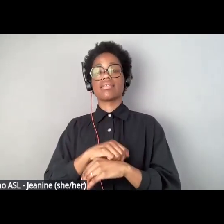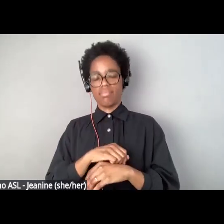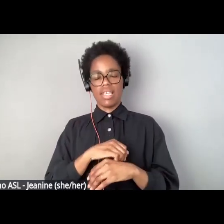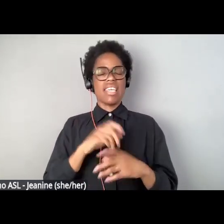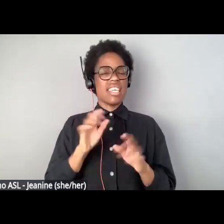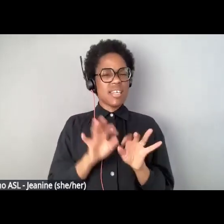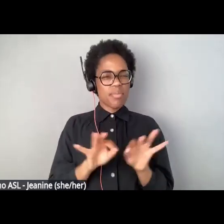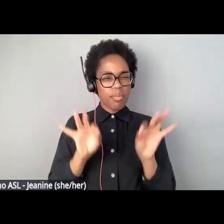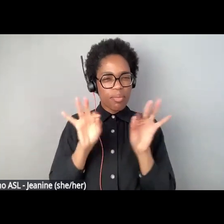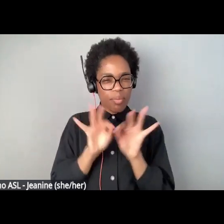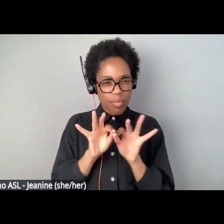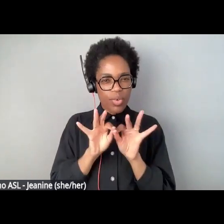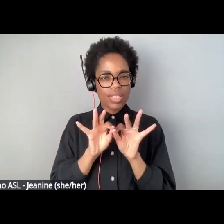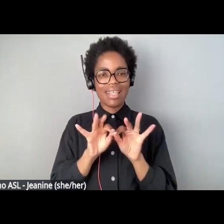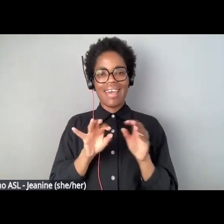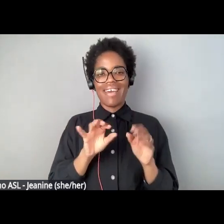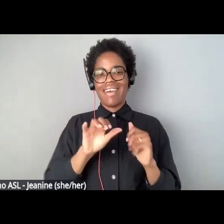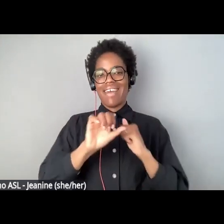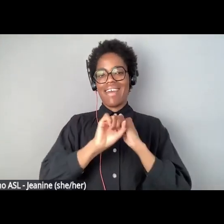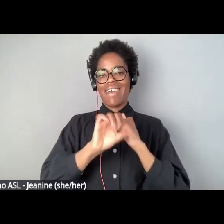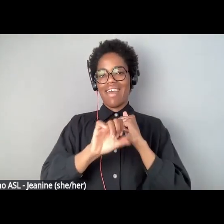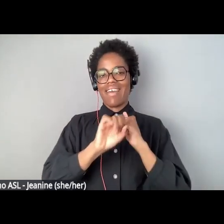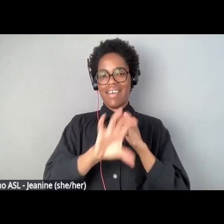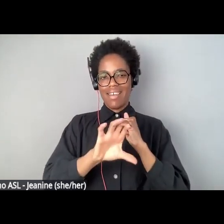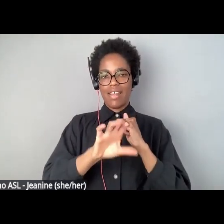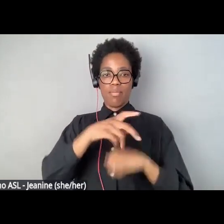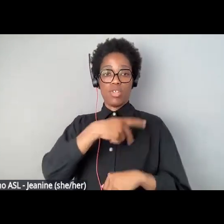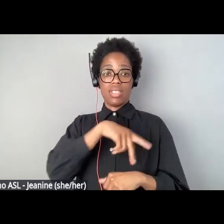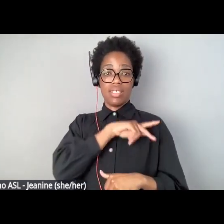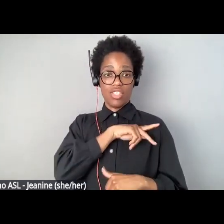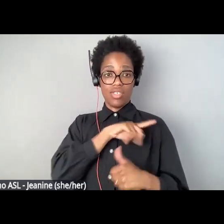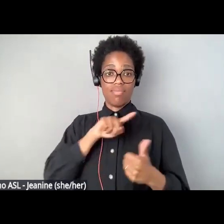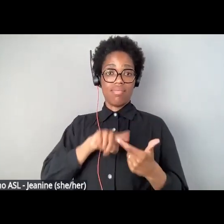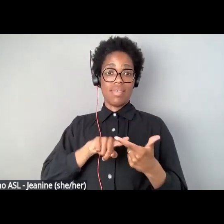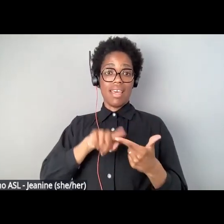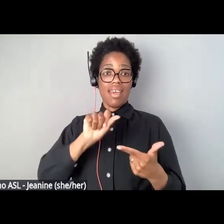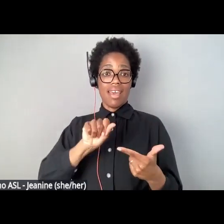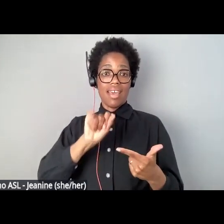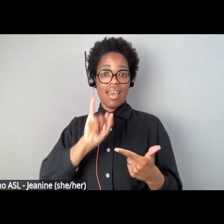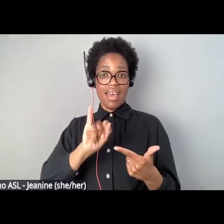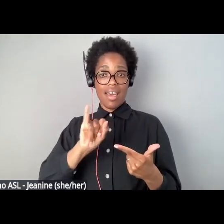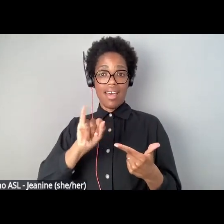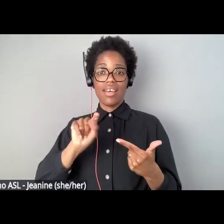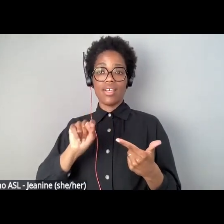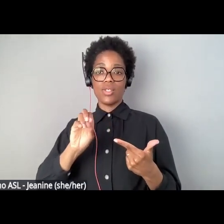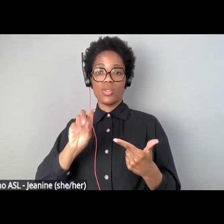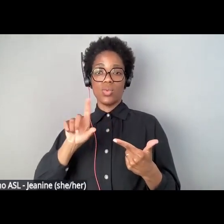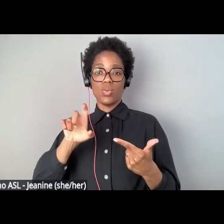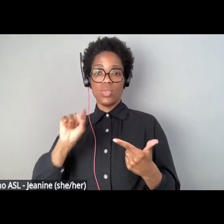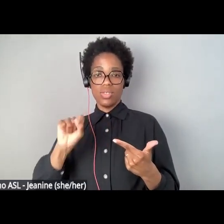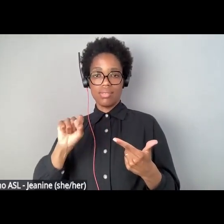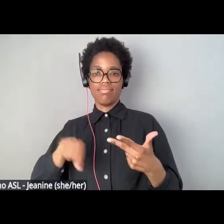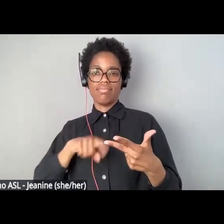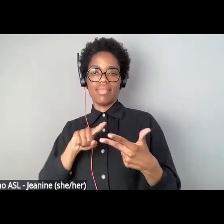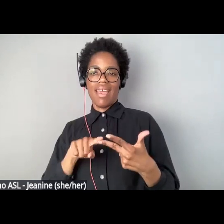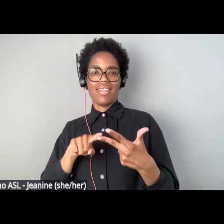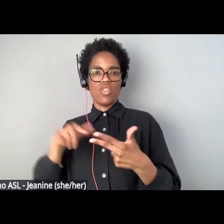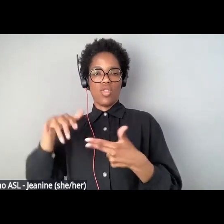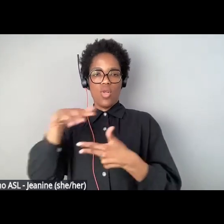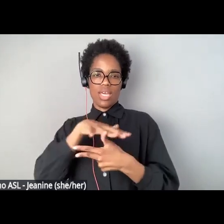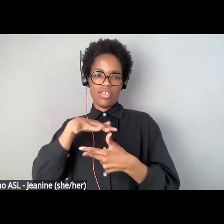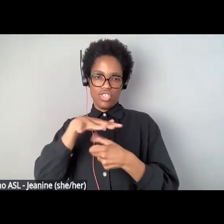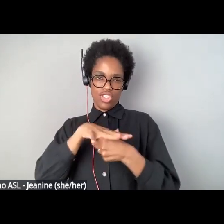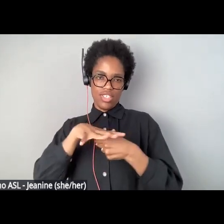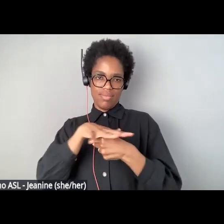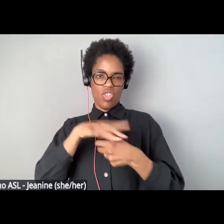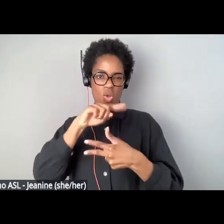ad personalization, and AI tools. It's a Book of Mormon rule. Turn it off. All right, let's start with